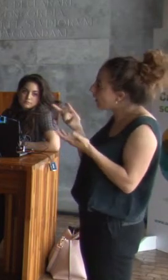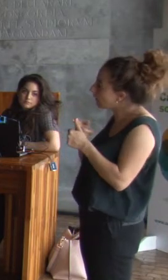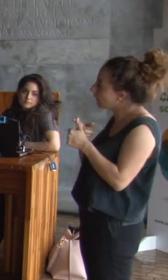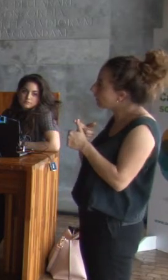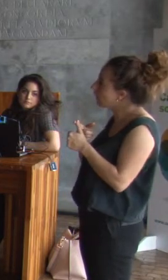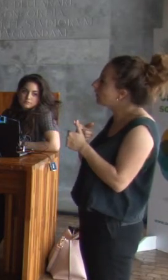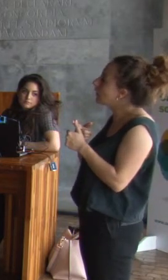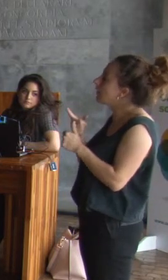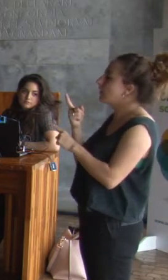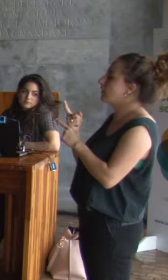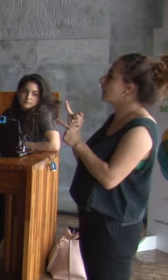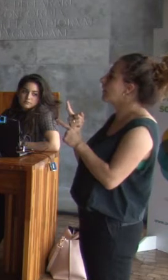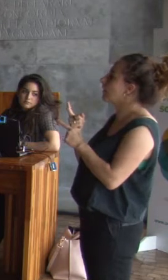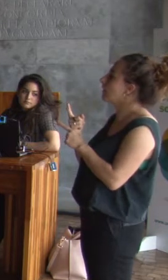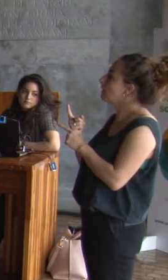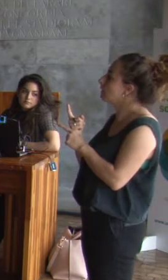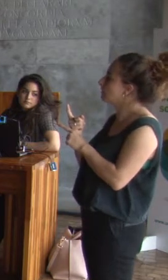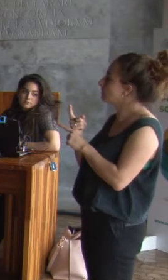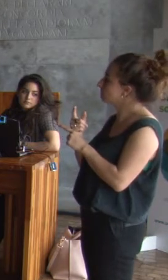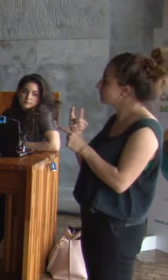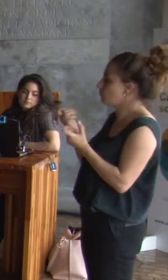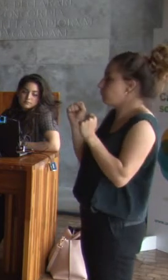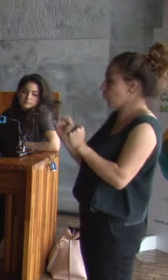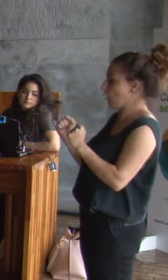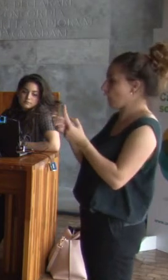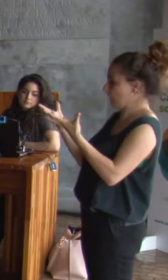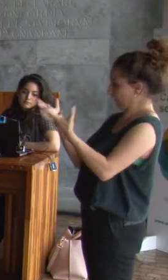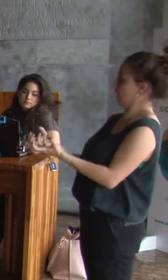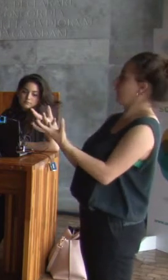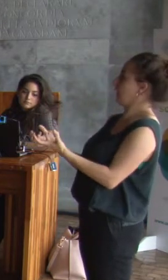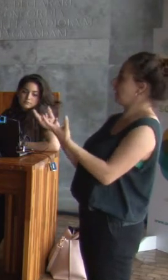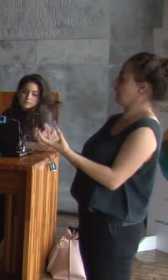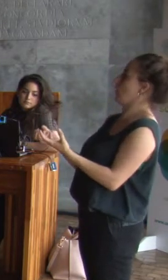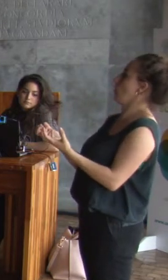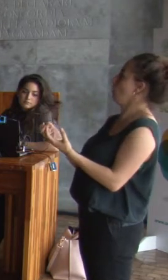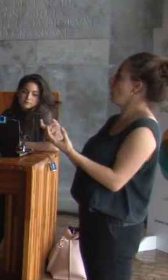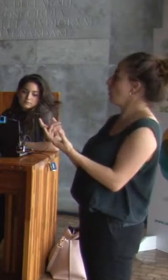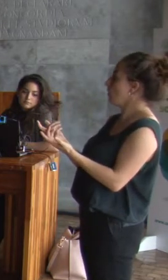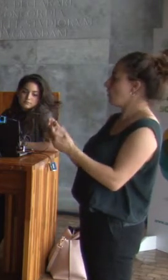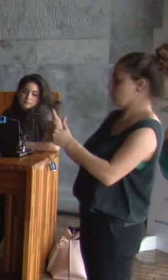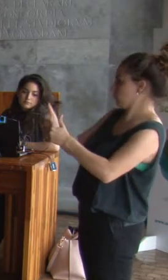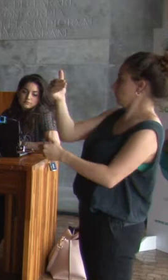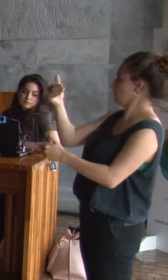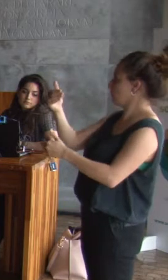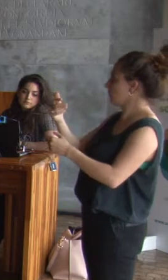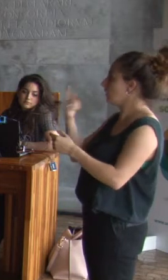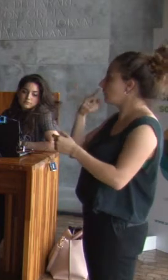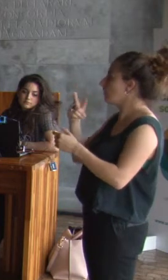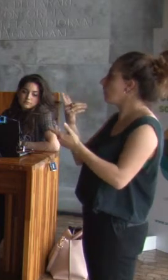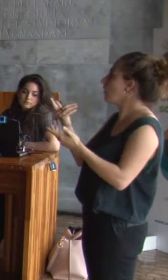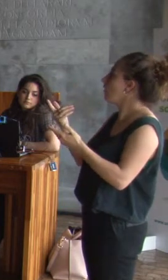environment obviously refers to the physical environment. So we're all aware of physical barriers for people with